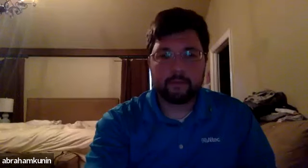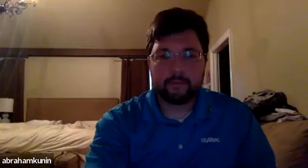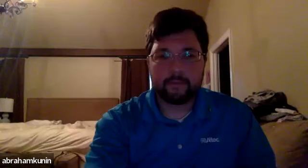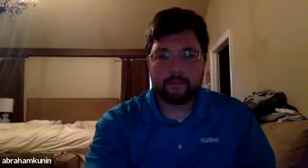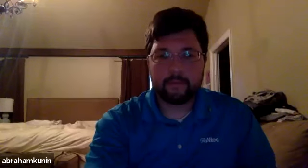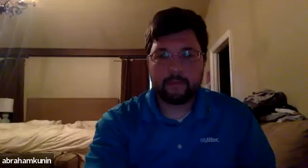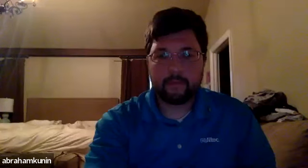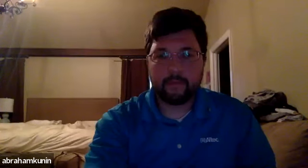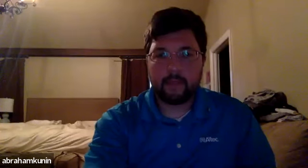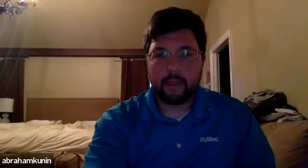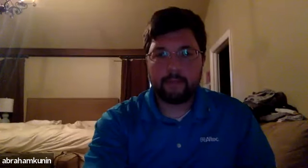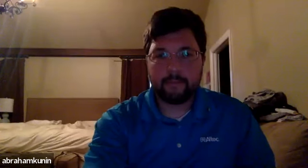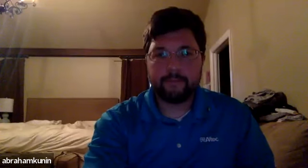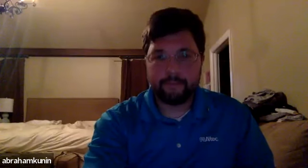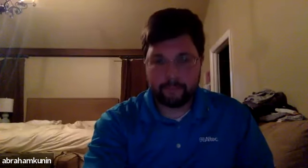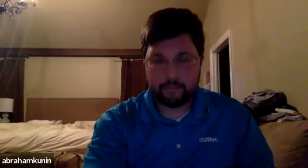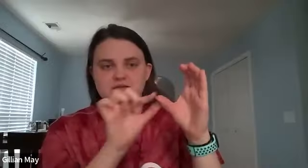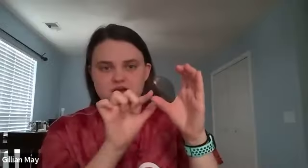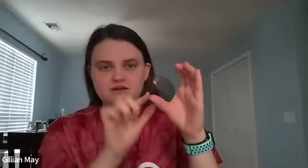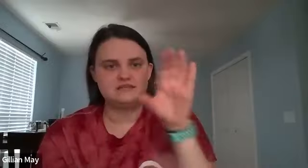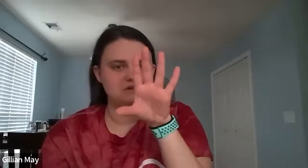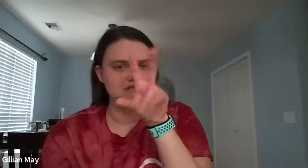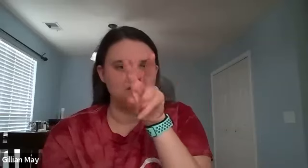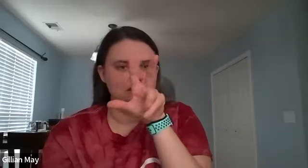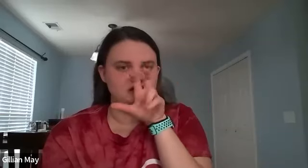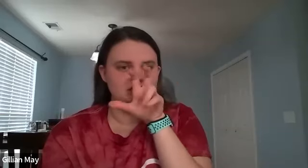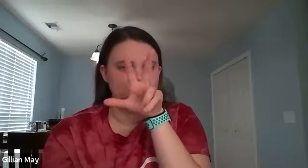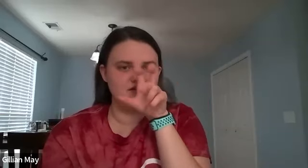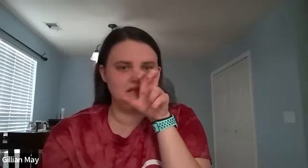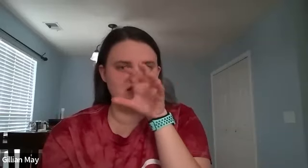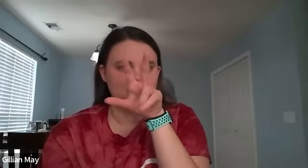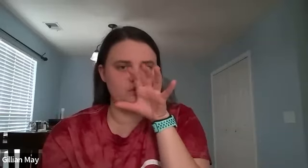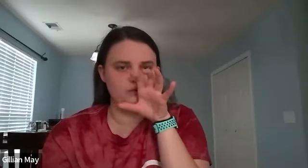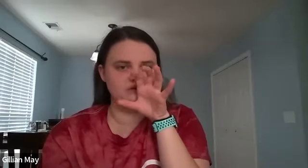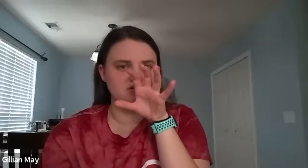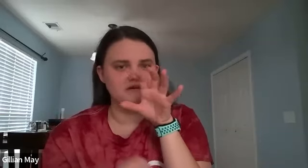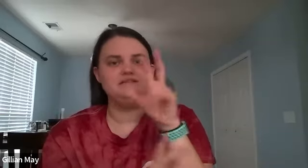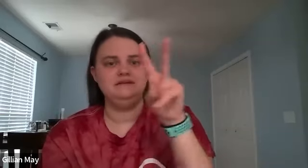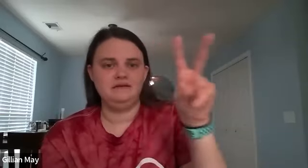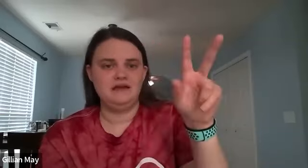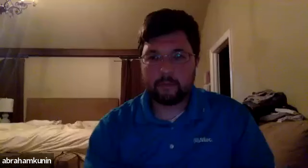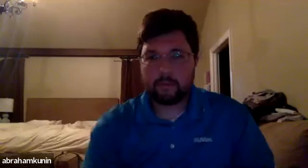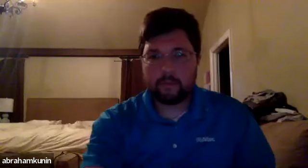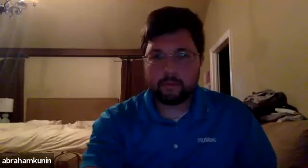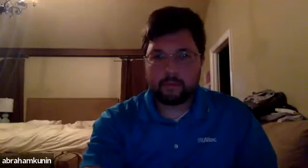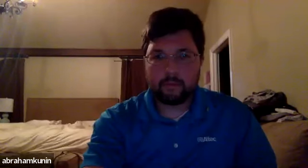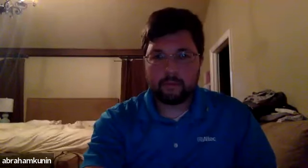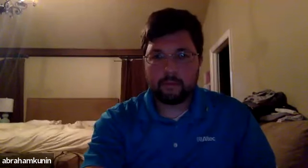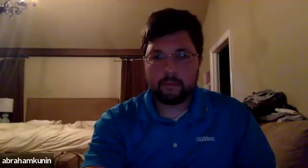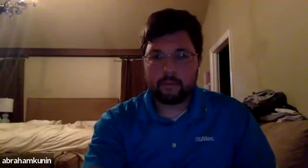I was moving it so you could see my C better. Because I realized that like it's kind of weird looking. The reason